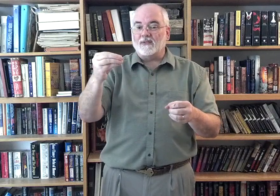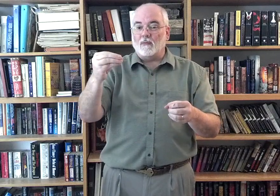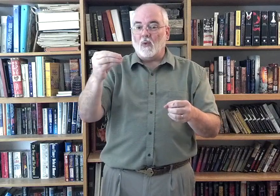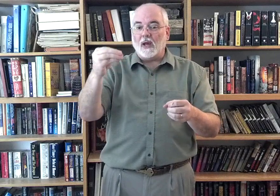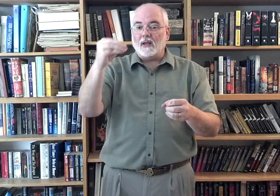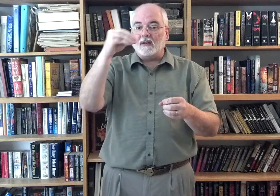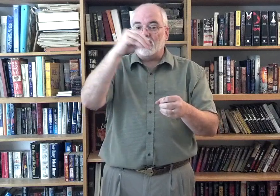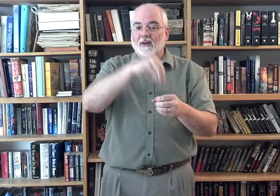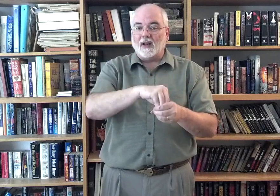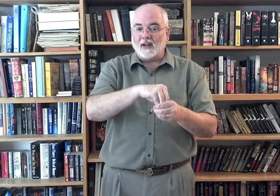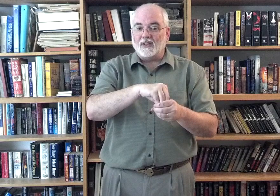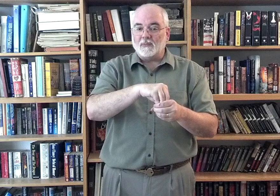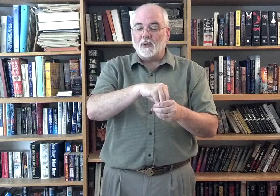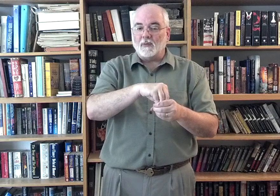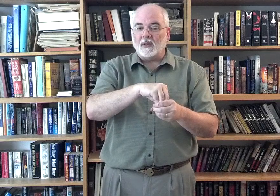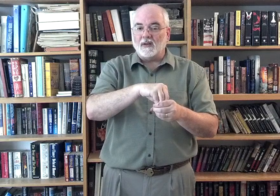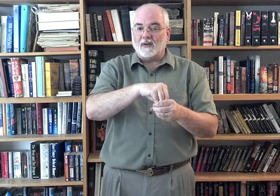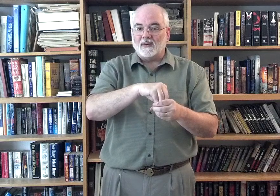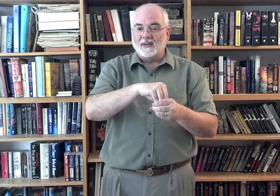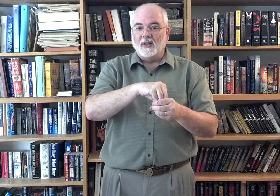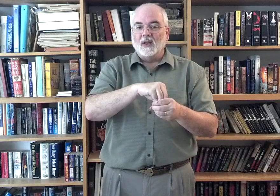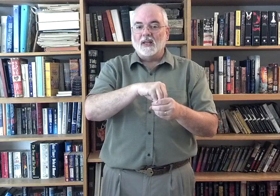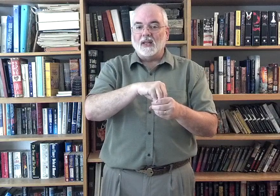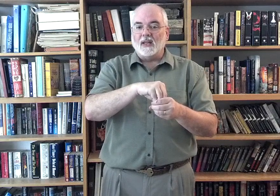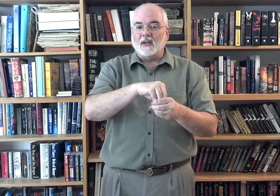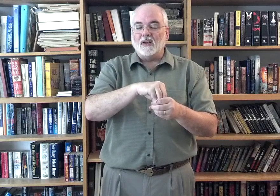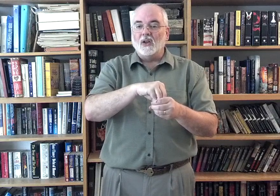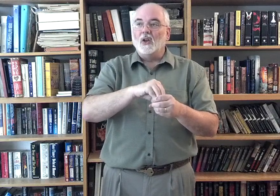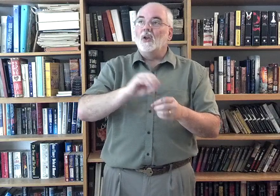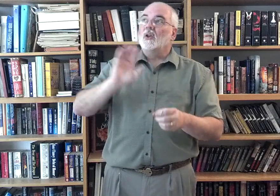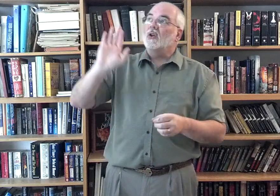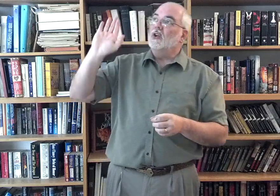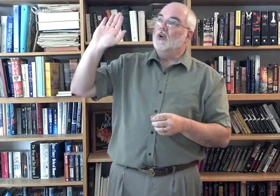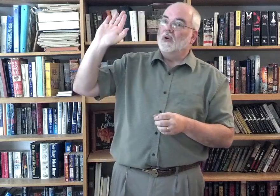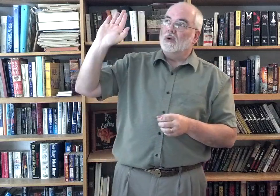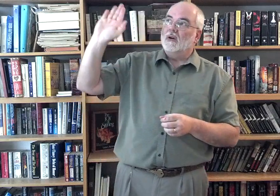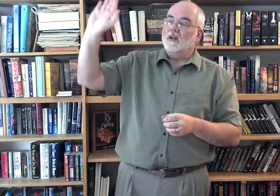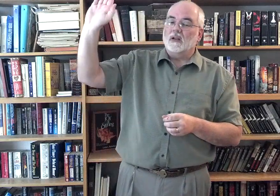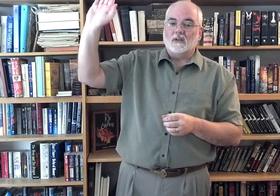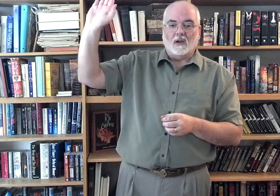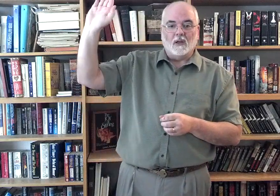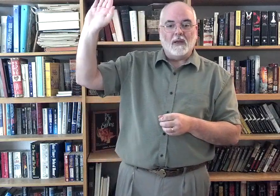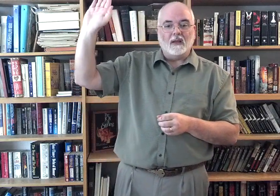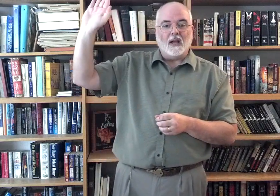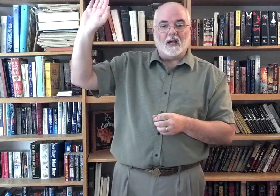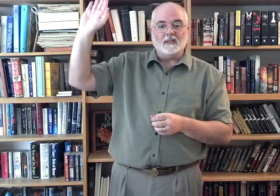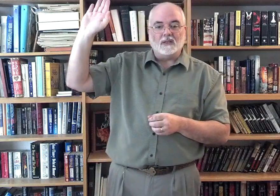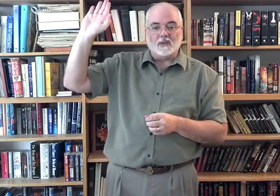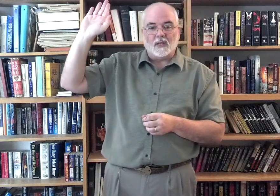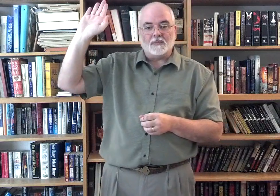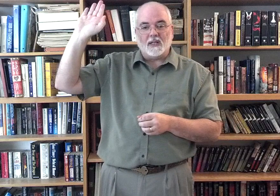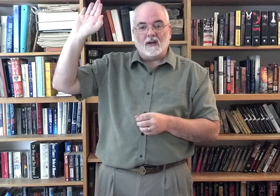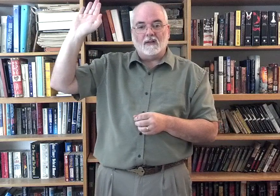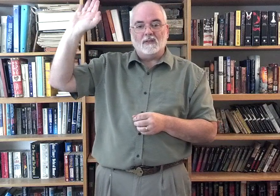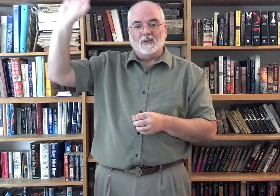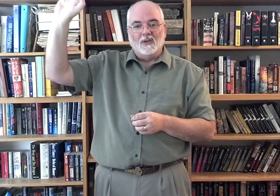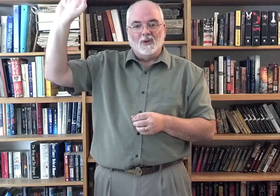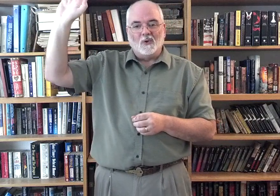from white, all right, and just put them in here. In your talking about God, so it's upstairs,